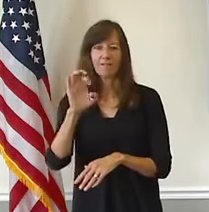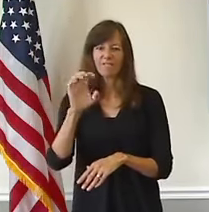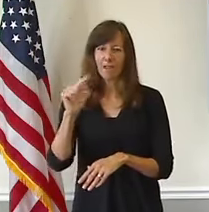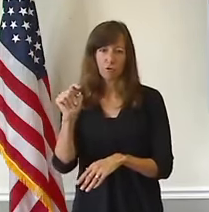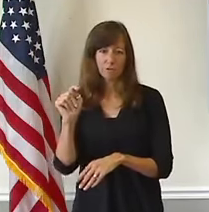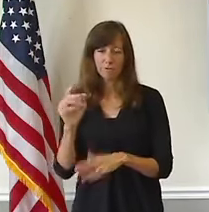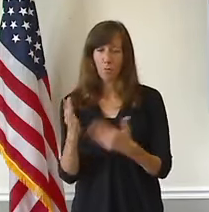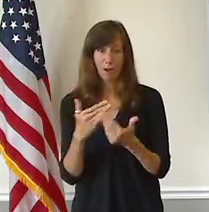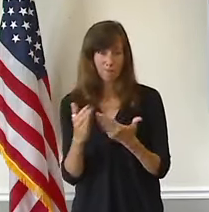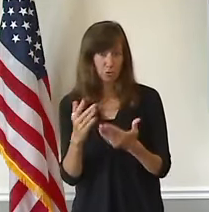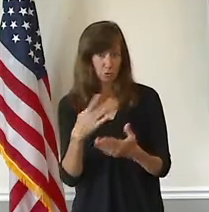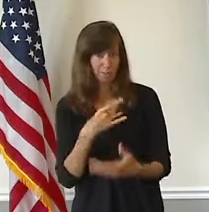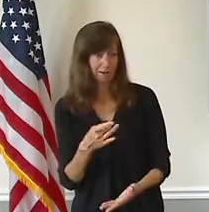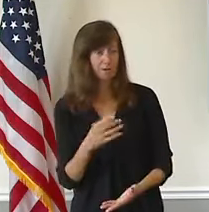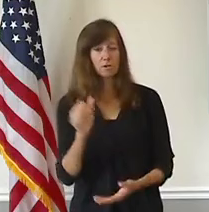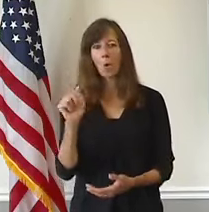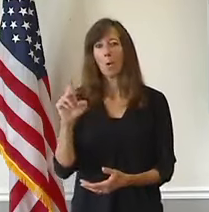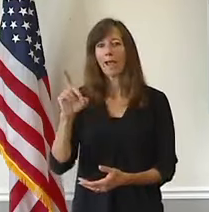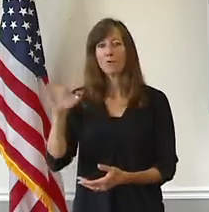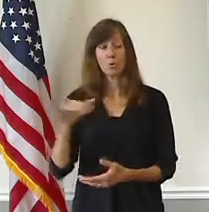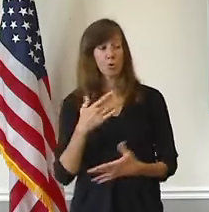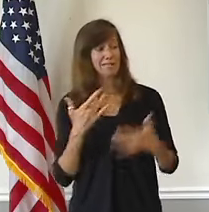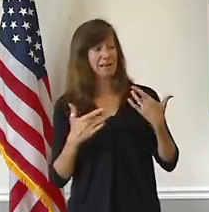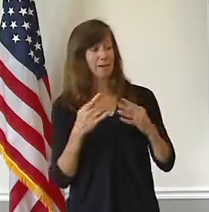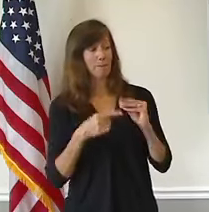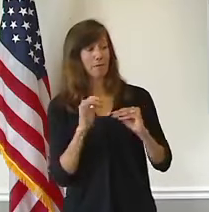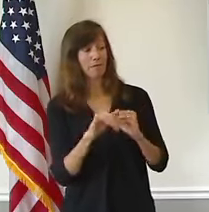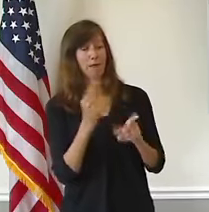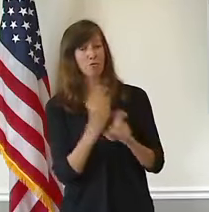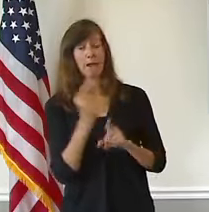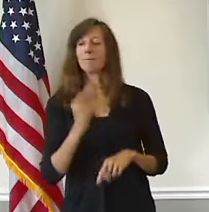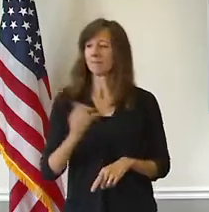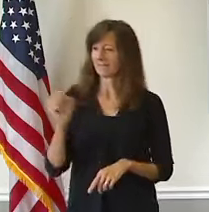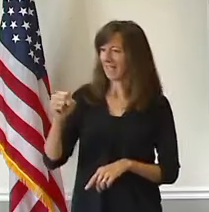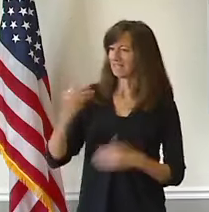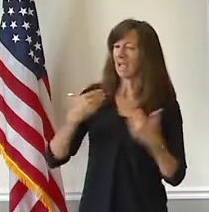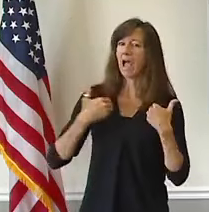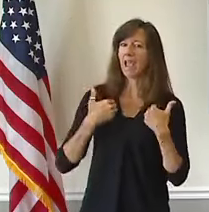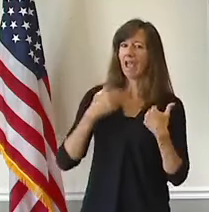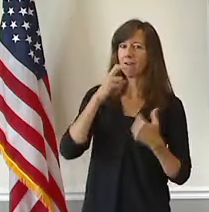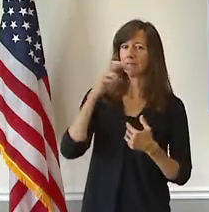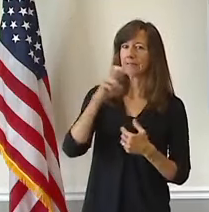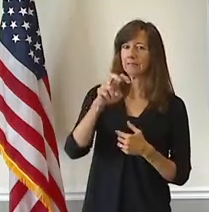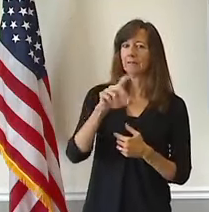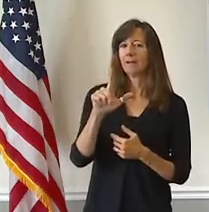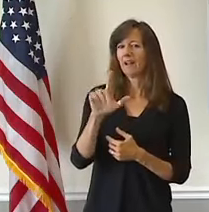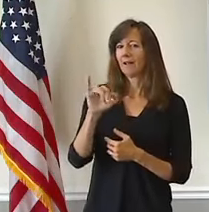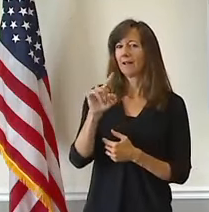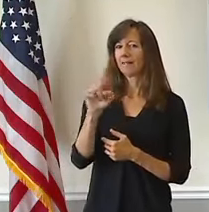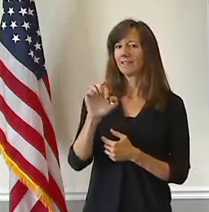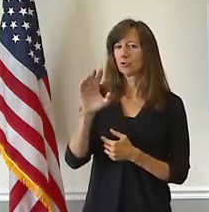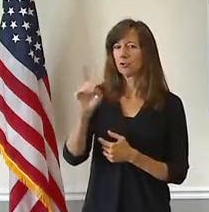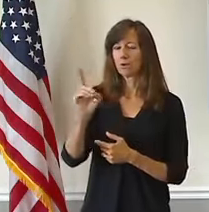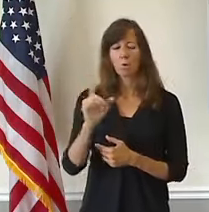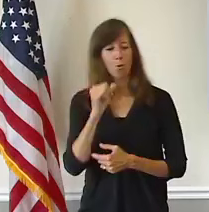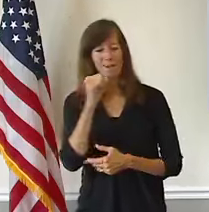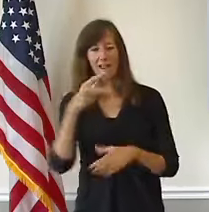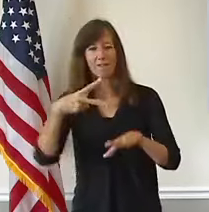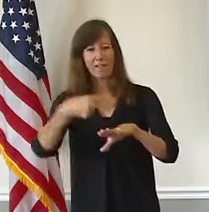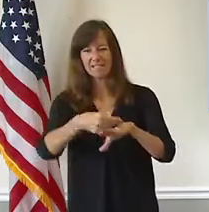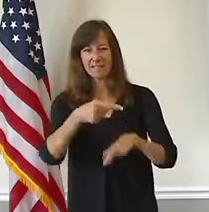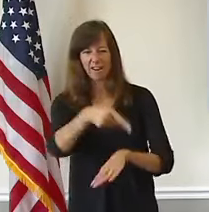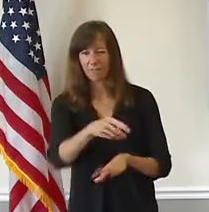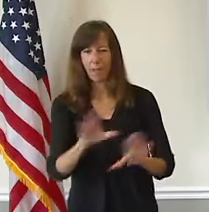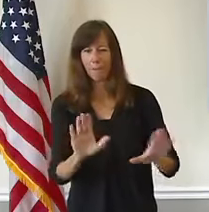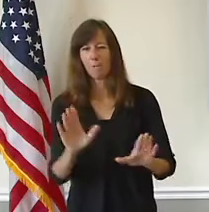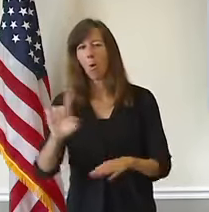know you're excited about that, aren't you? Yes, I am. I have a lizard. So. You have a lizard. We're not vaccinating lizards, just domesticated ferrets and